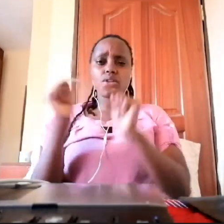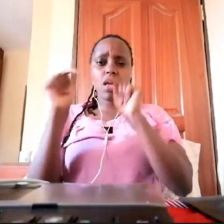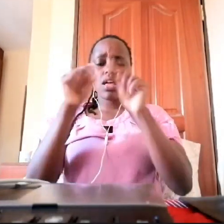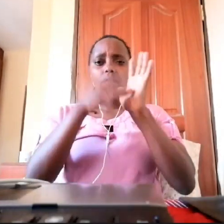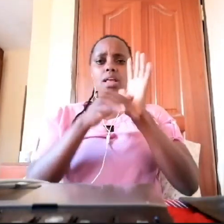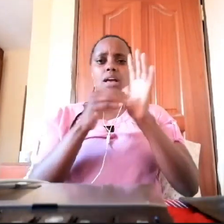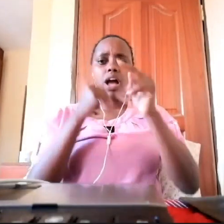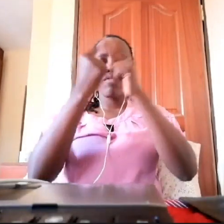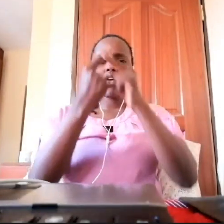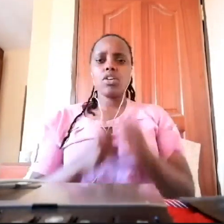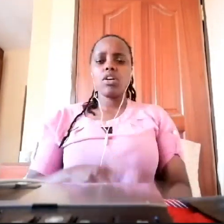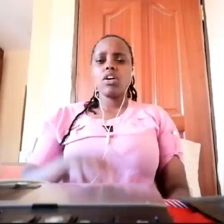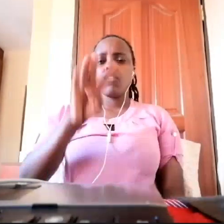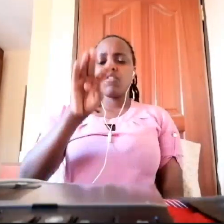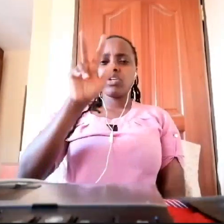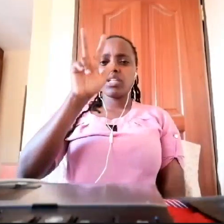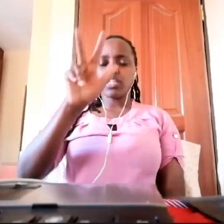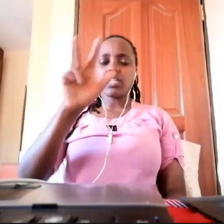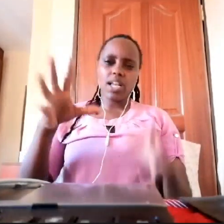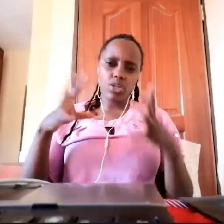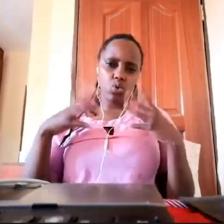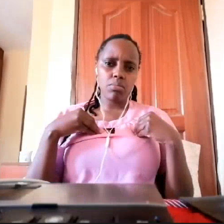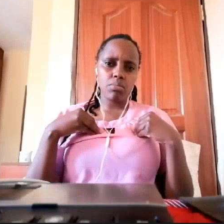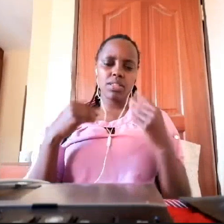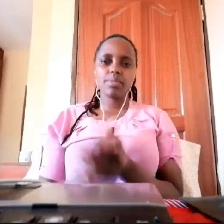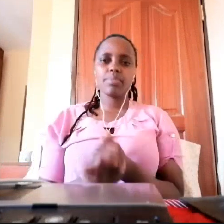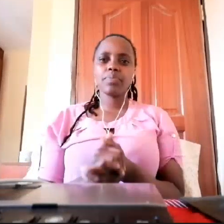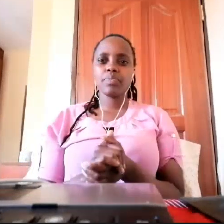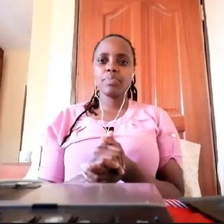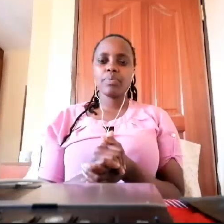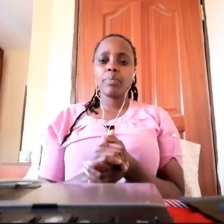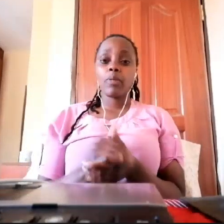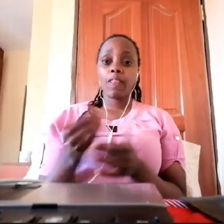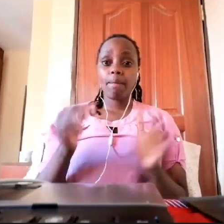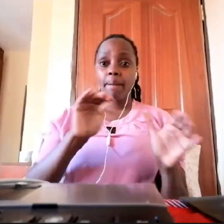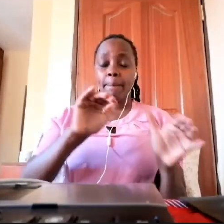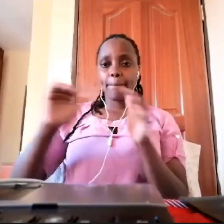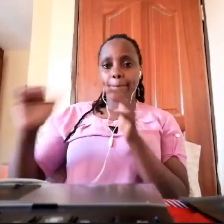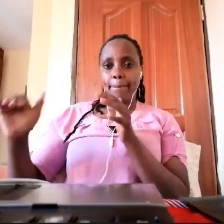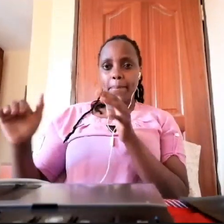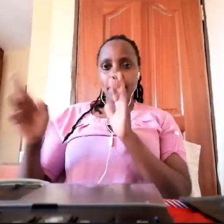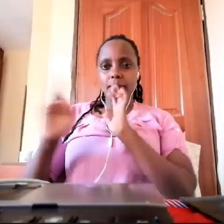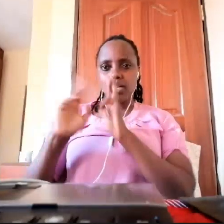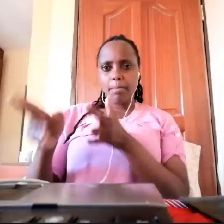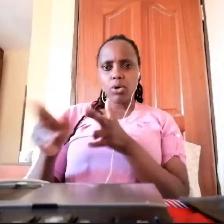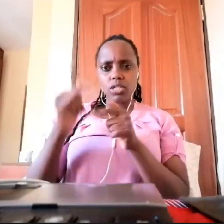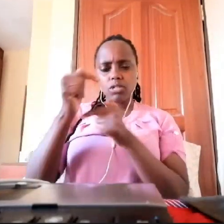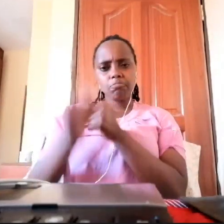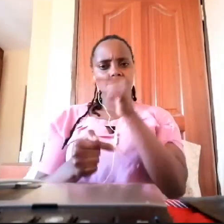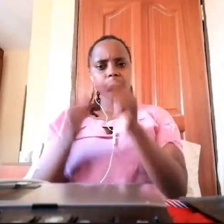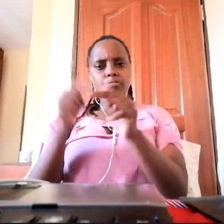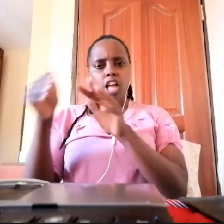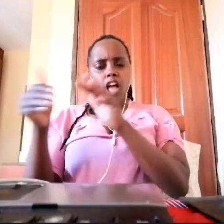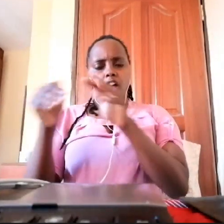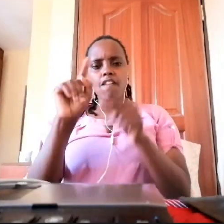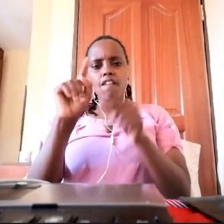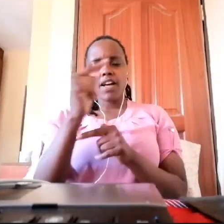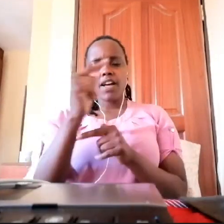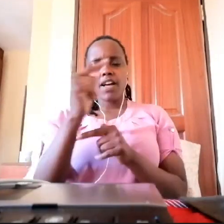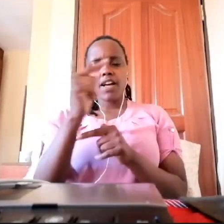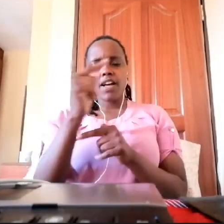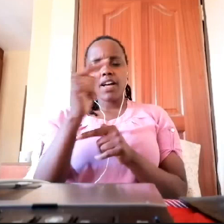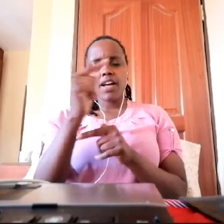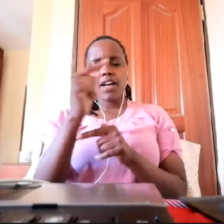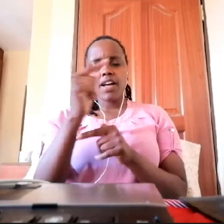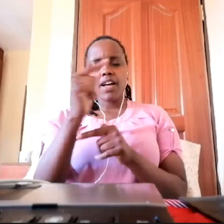43 endorsements. So in terms of our reporting process, I guess the first thing that we did was that